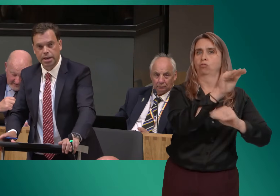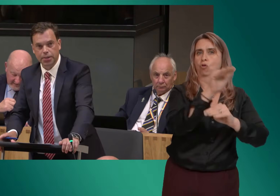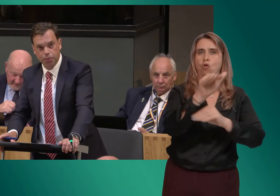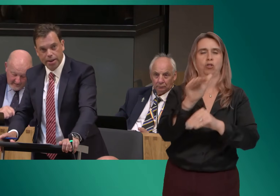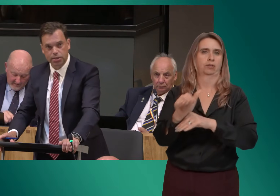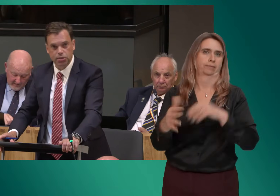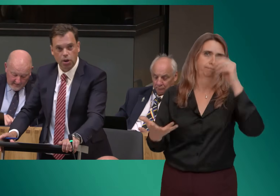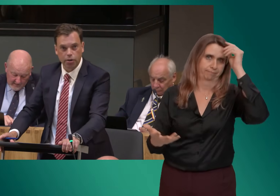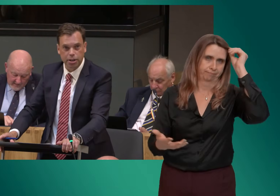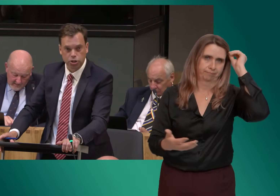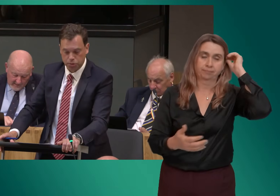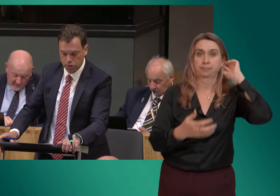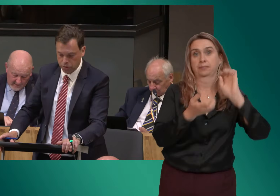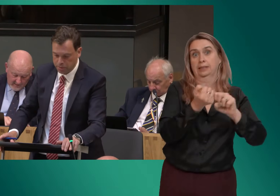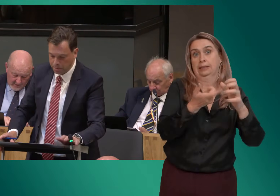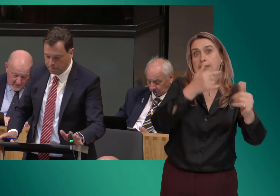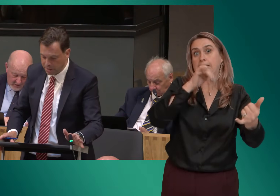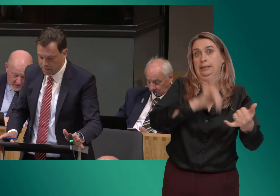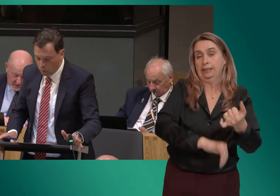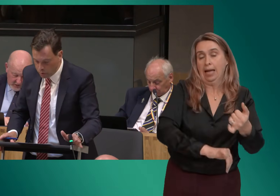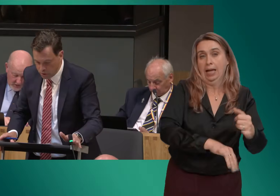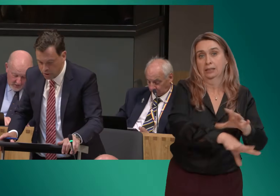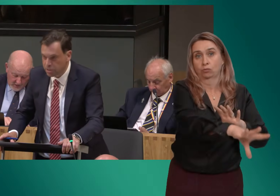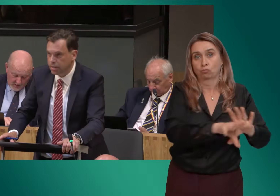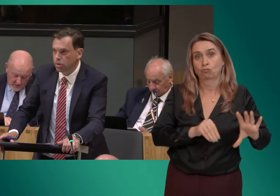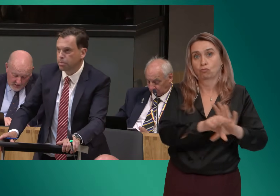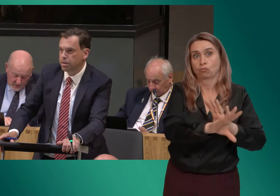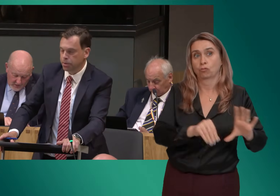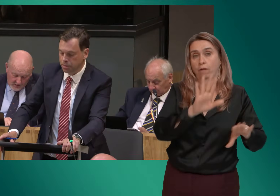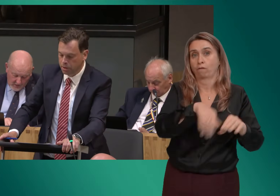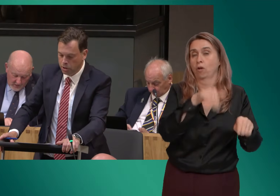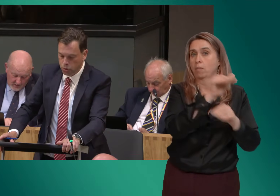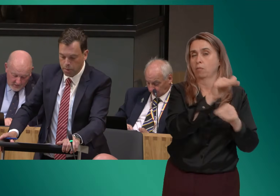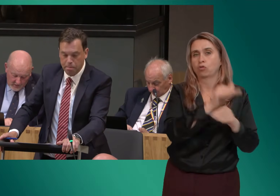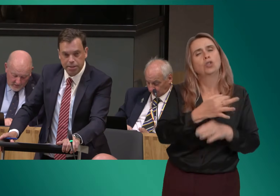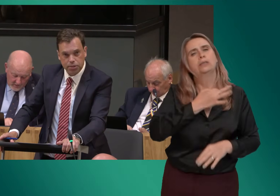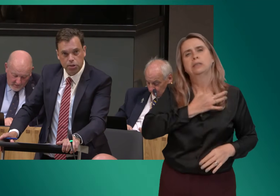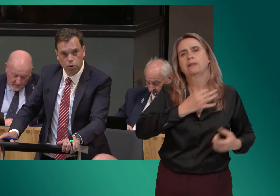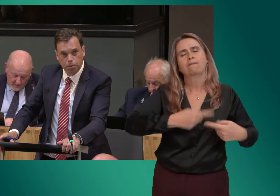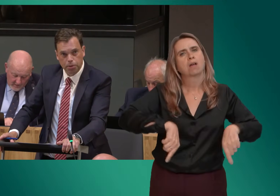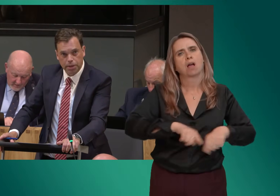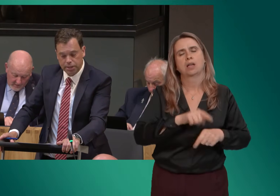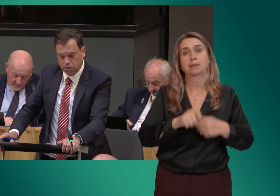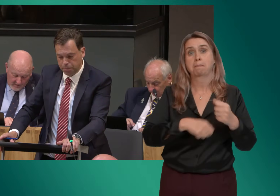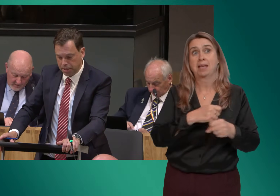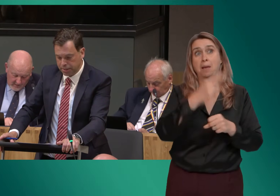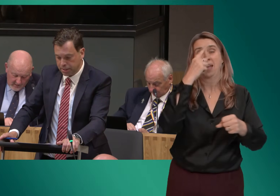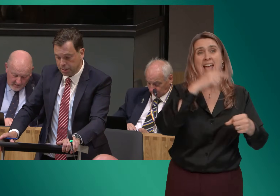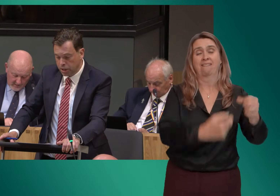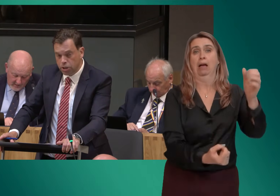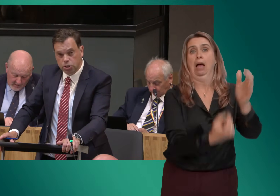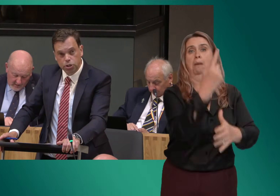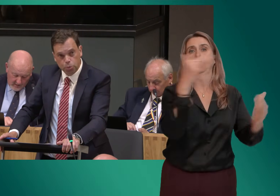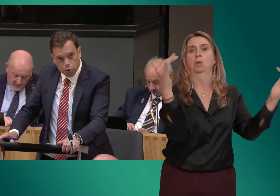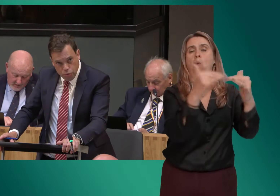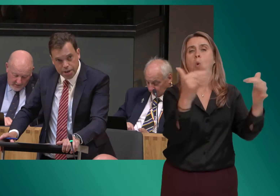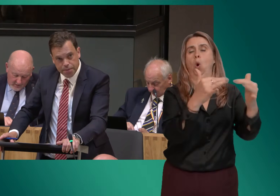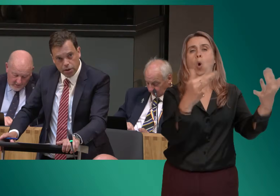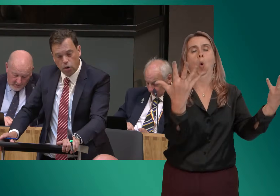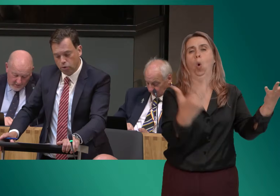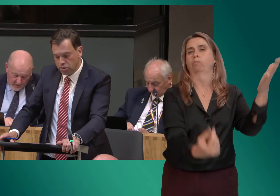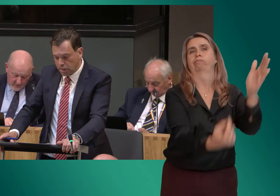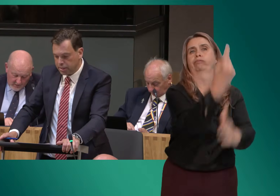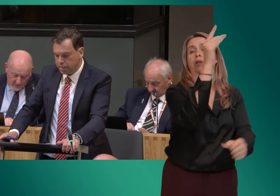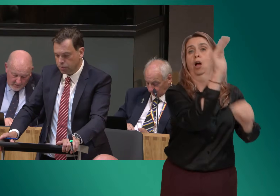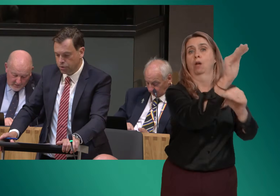because it threatens our national security, but because it also subjects our people to immense global instability. Do you agree